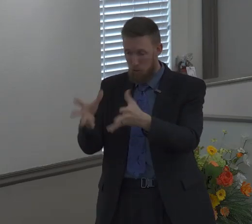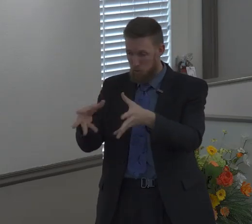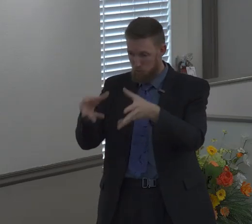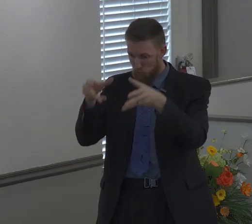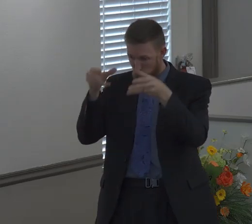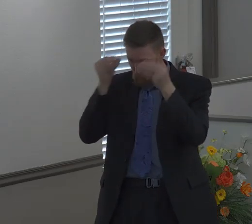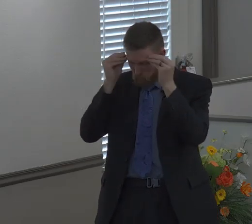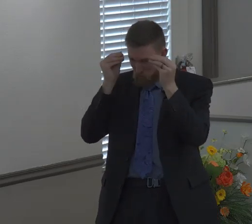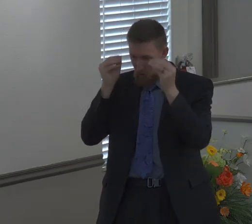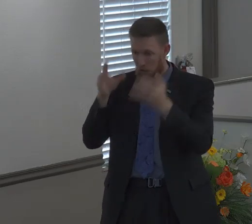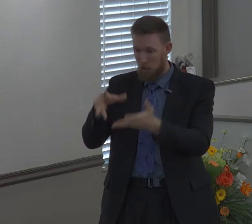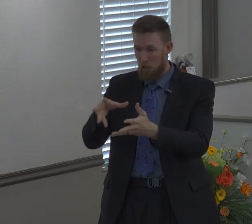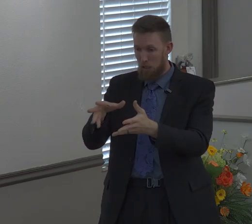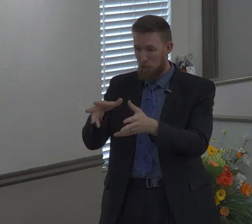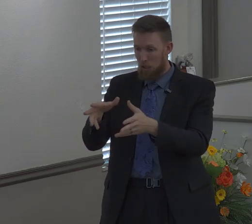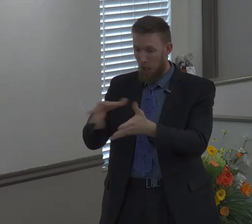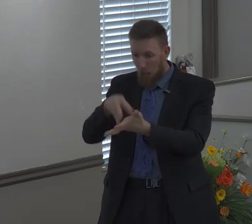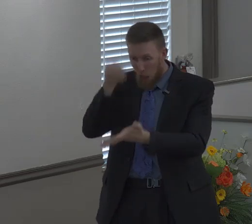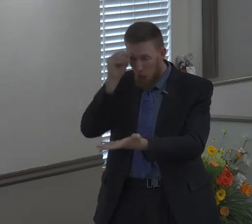the junk comes out.